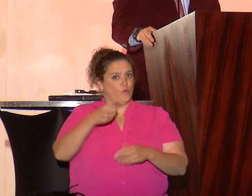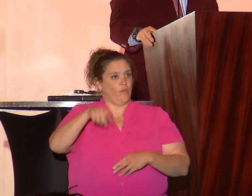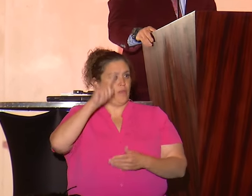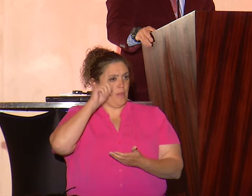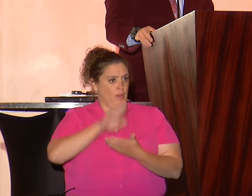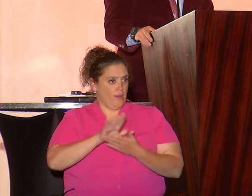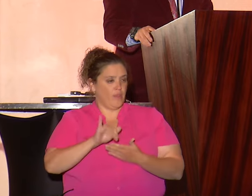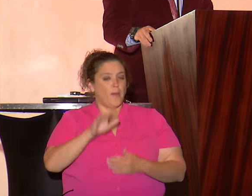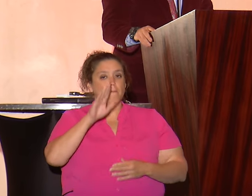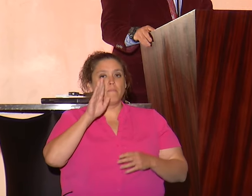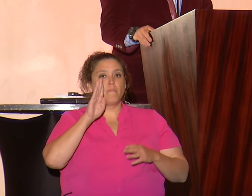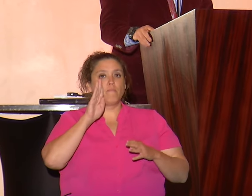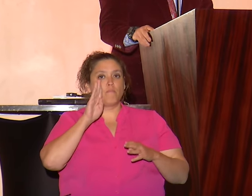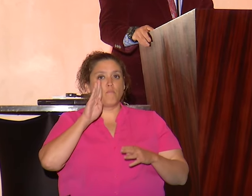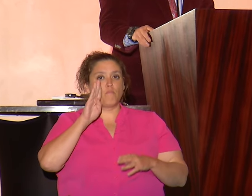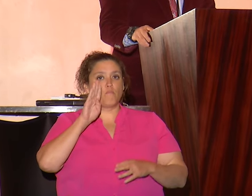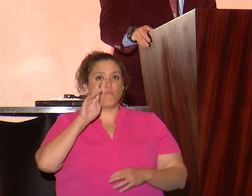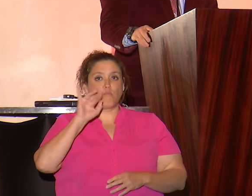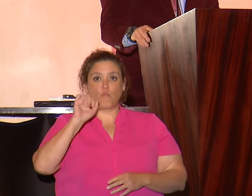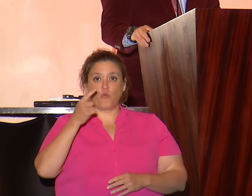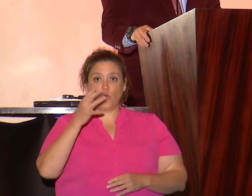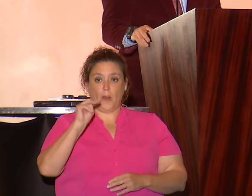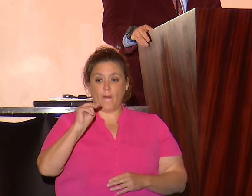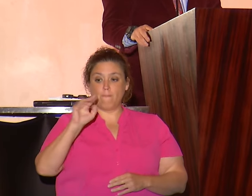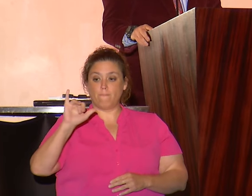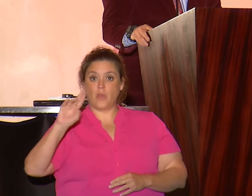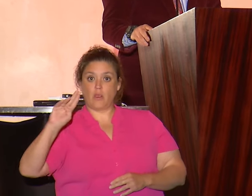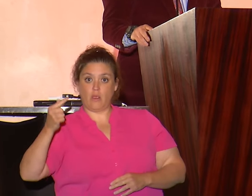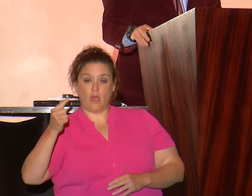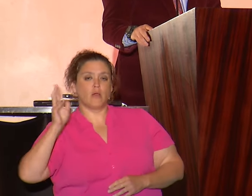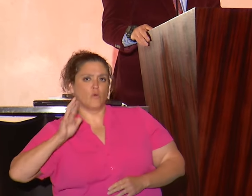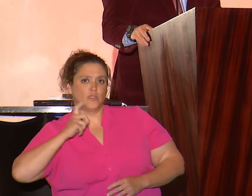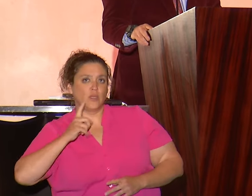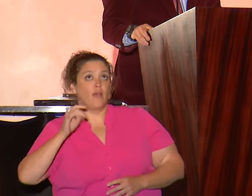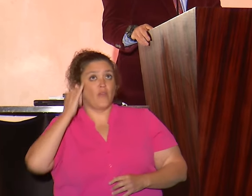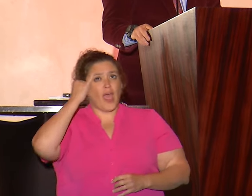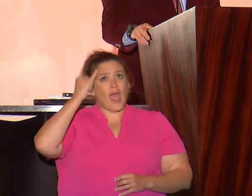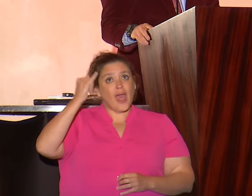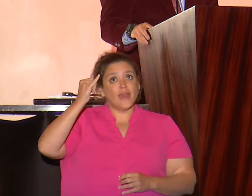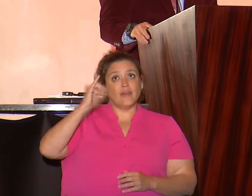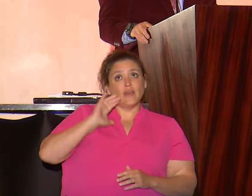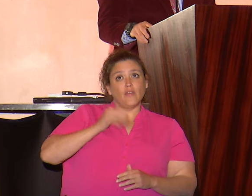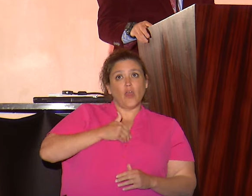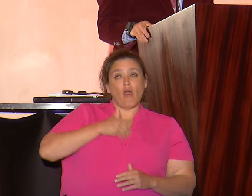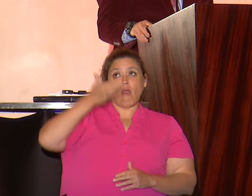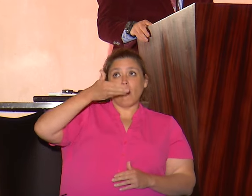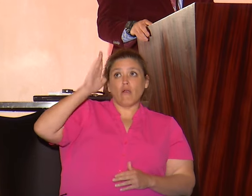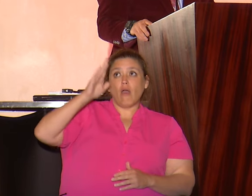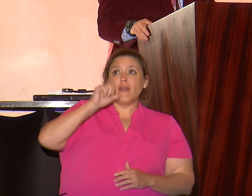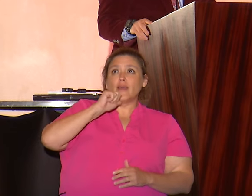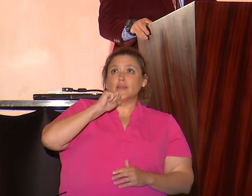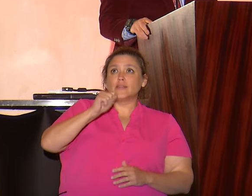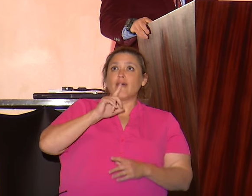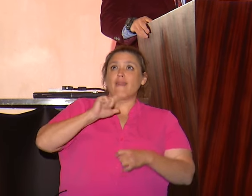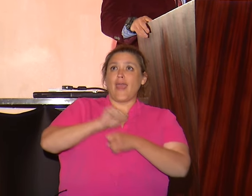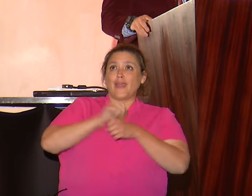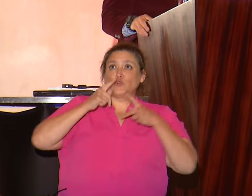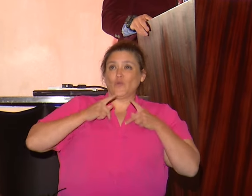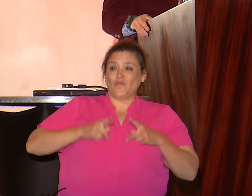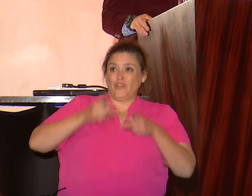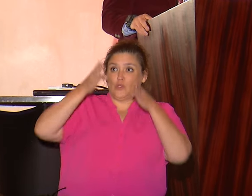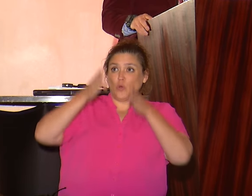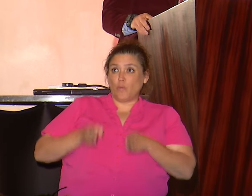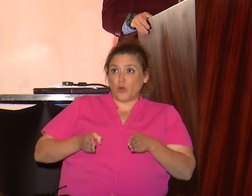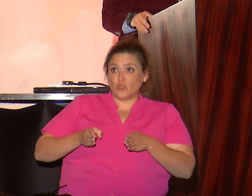to what Brigham Young once said. The idea that the Lord our God is not a personage of tabernacle is entirely